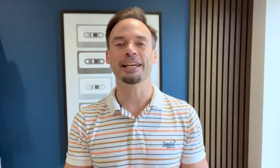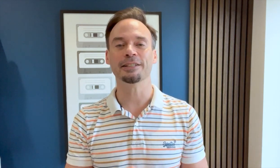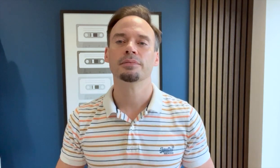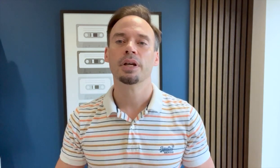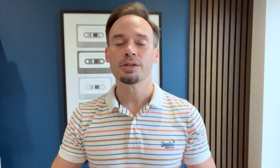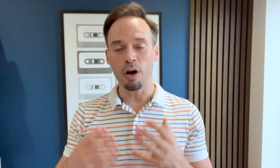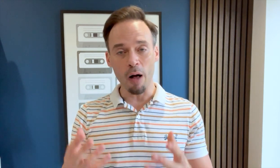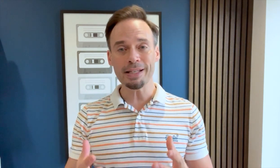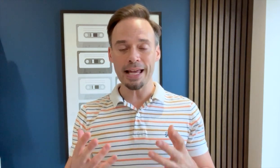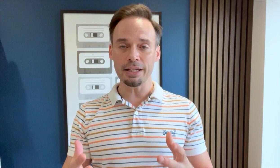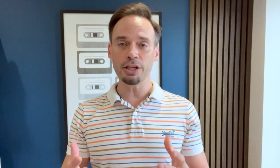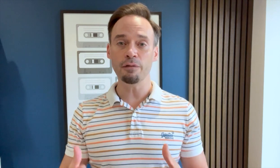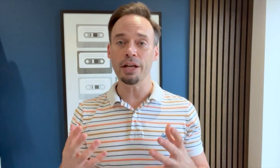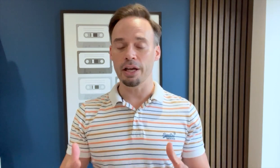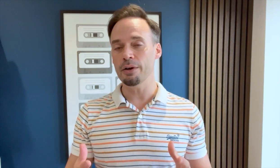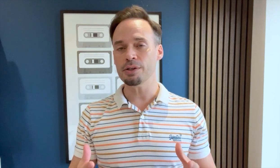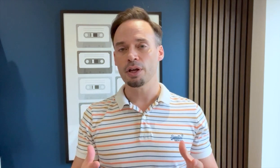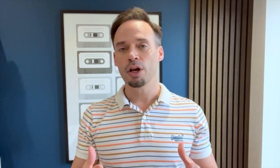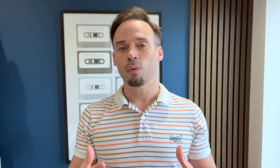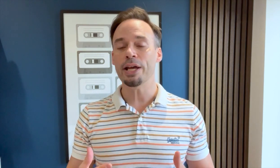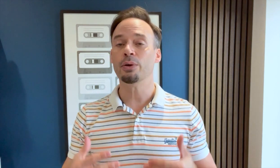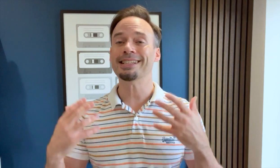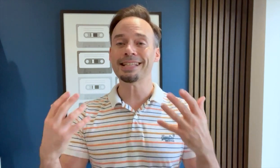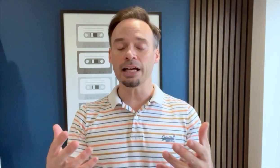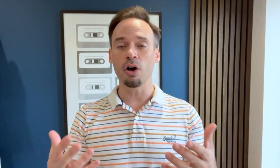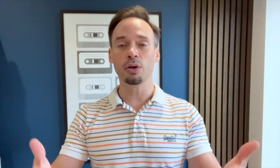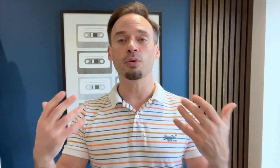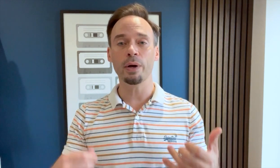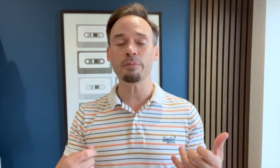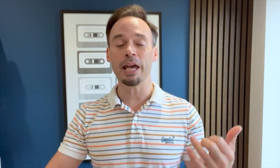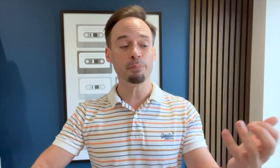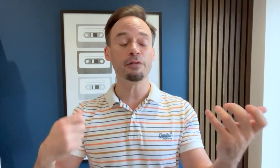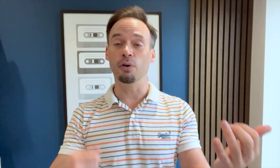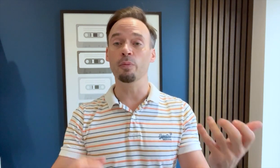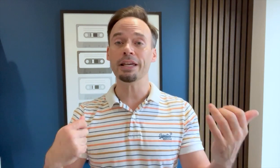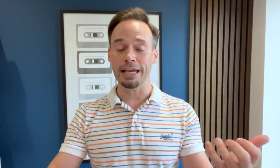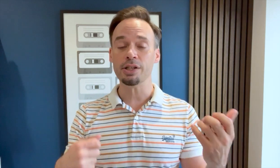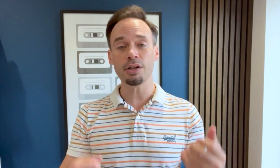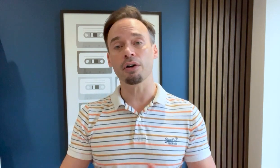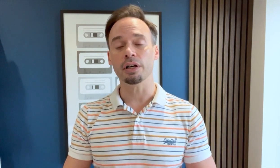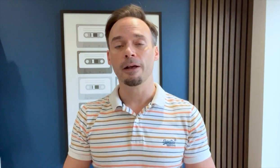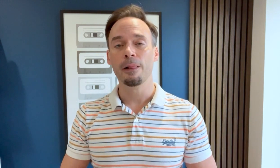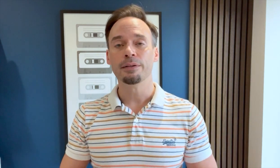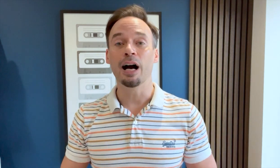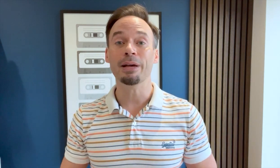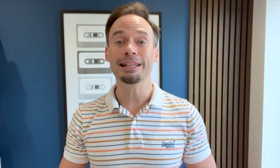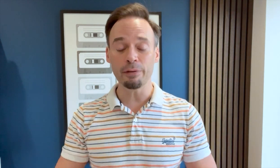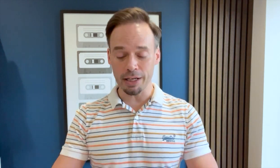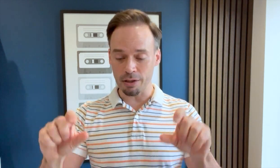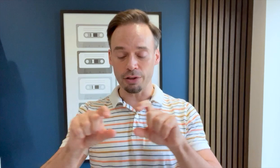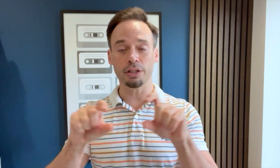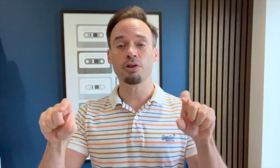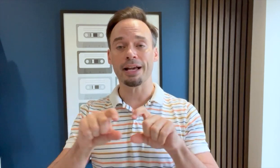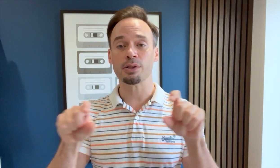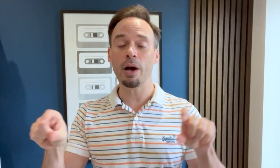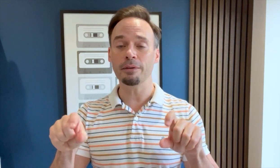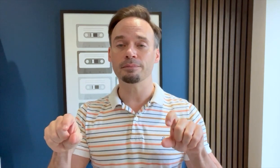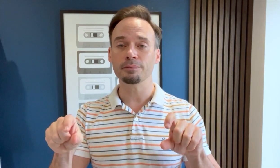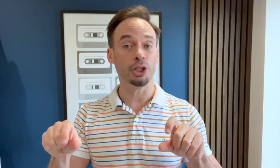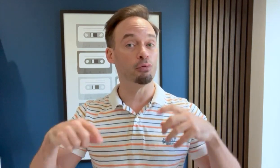so i'll be sending you videos where you can sing along with me performing each song there'll be lyrics on the track as well so you can